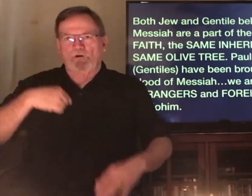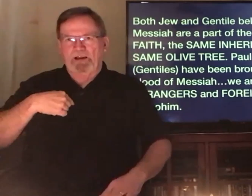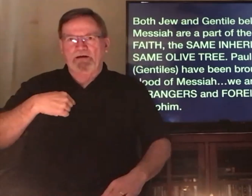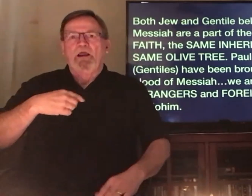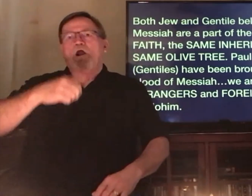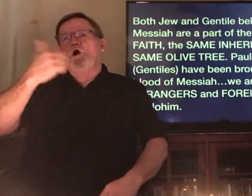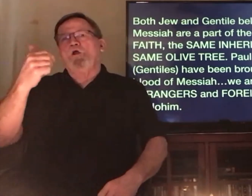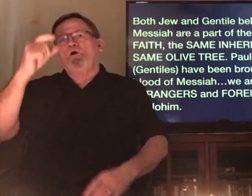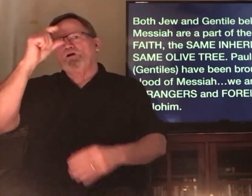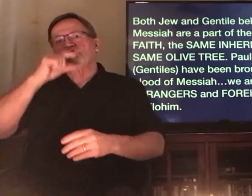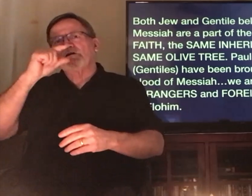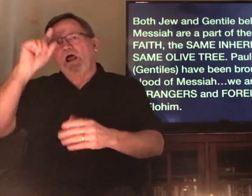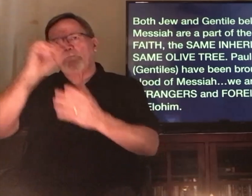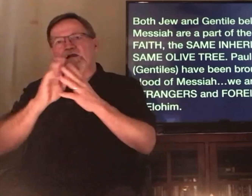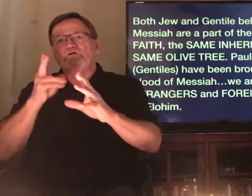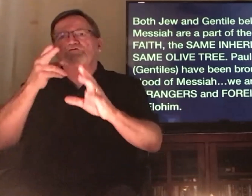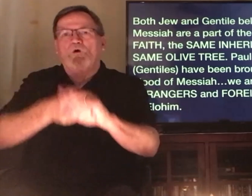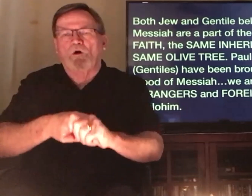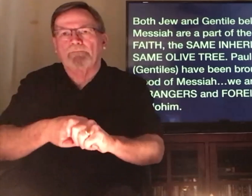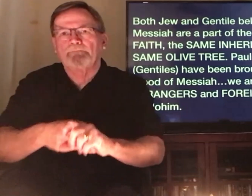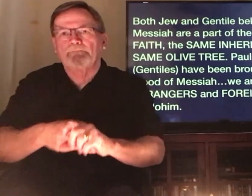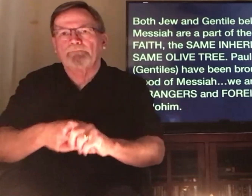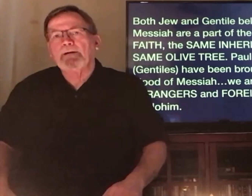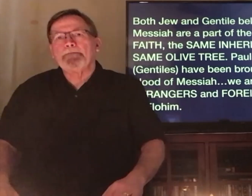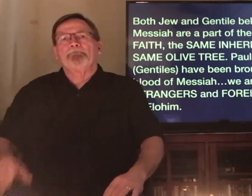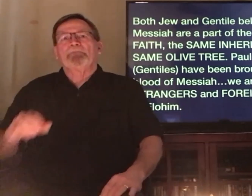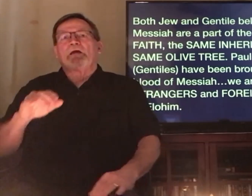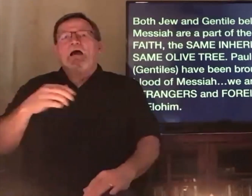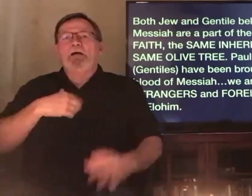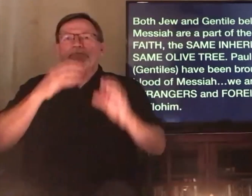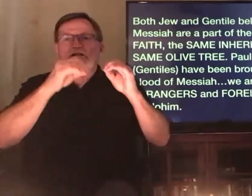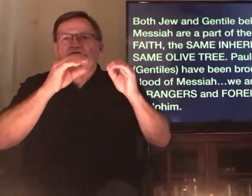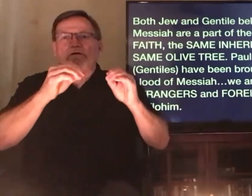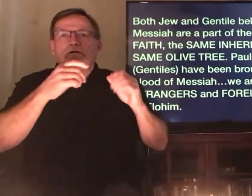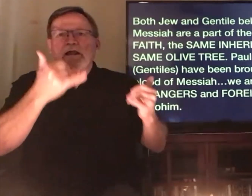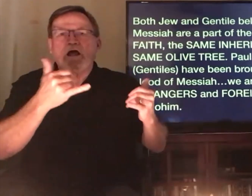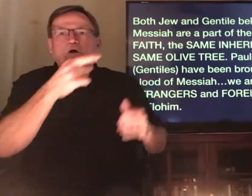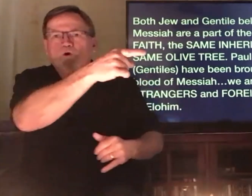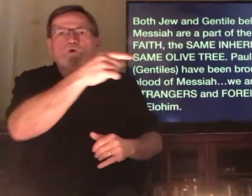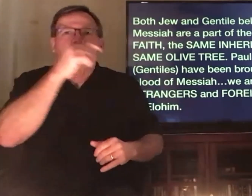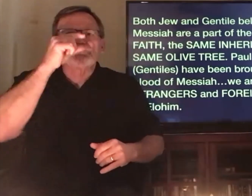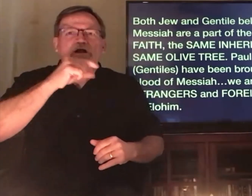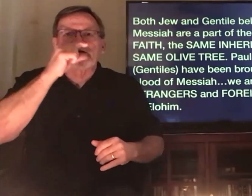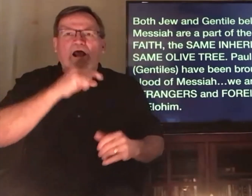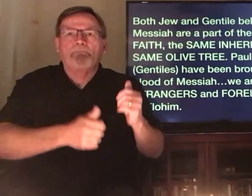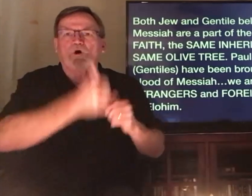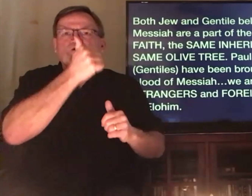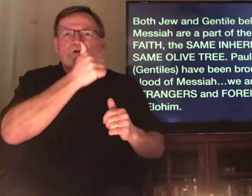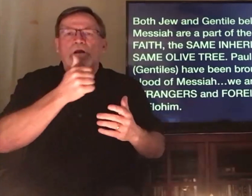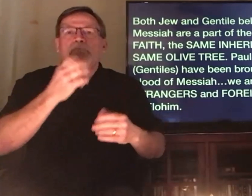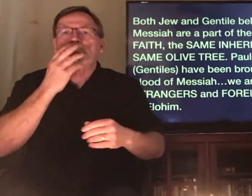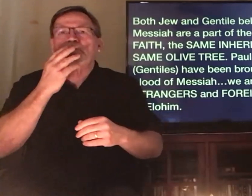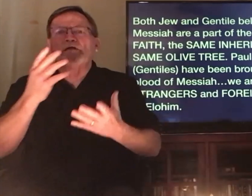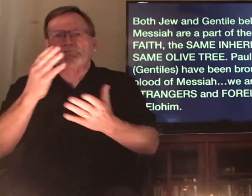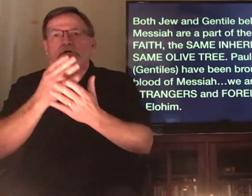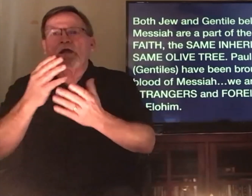unworldly tradition. They bring in with them into the church, including the